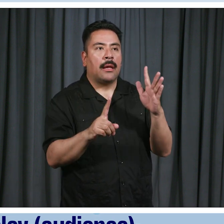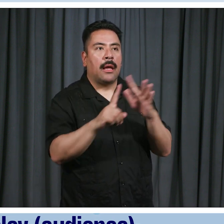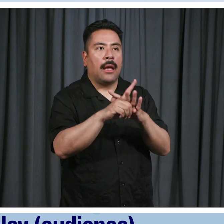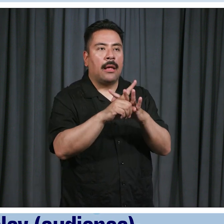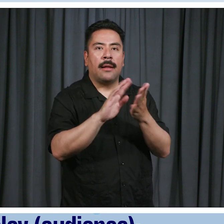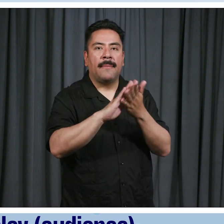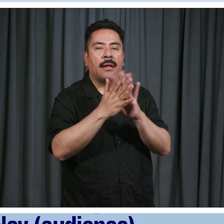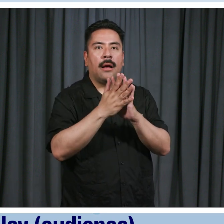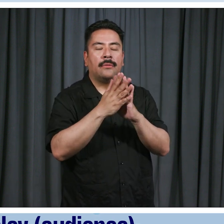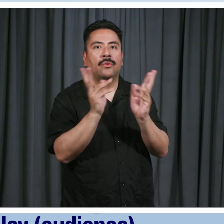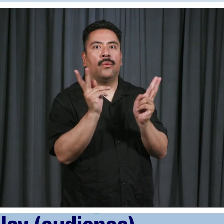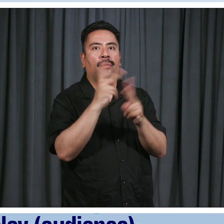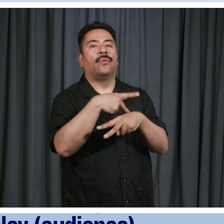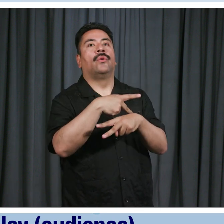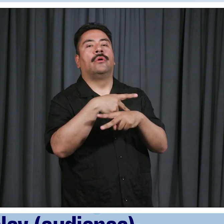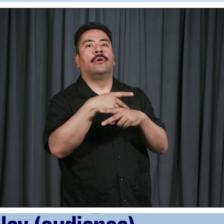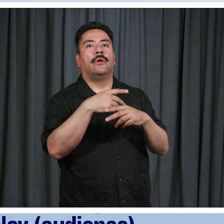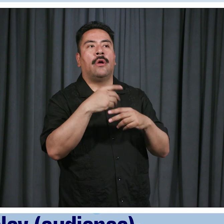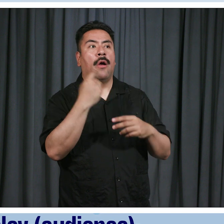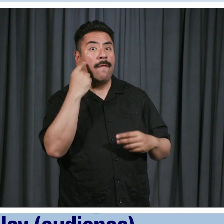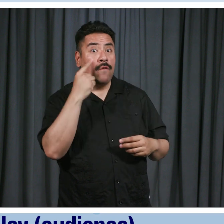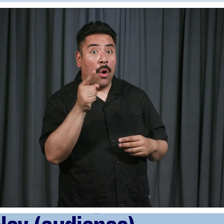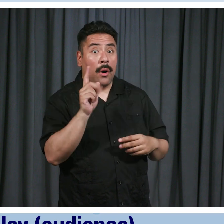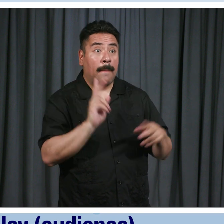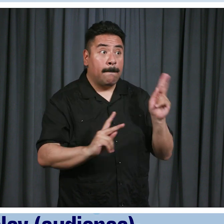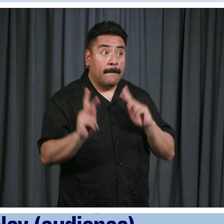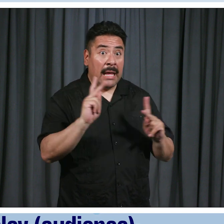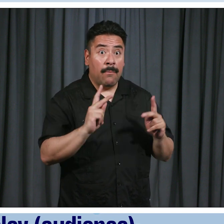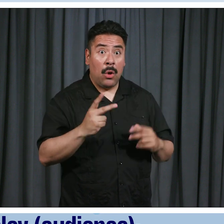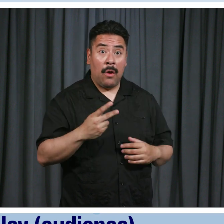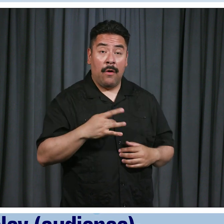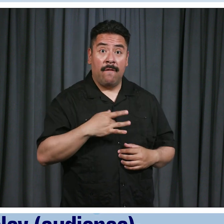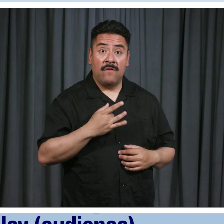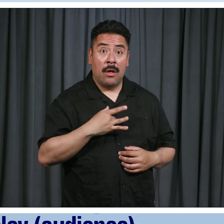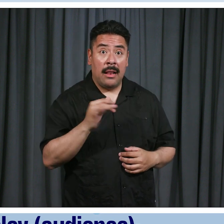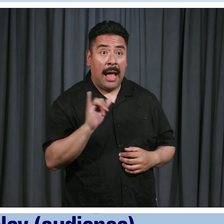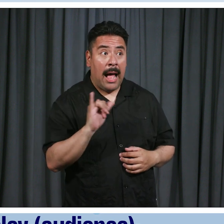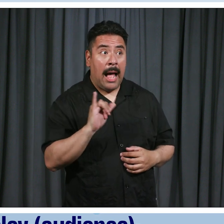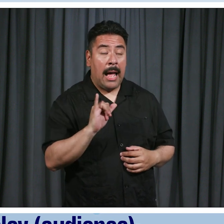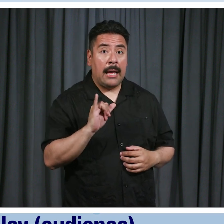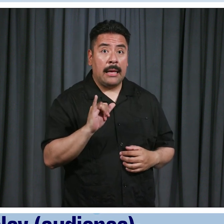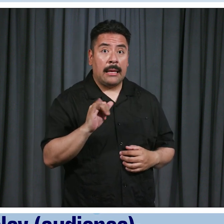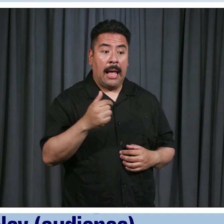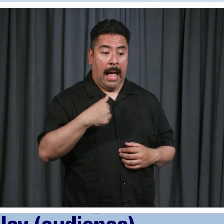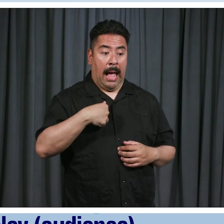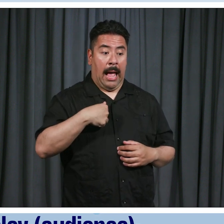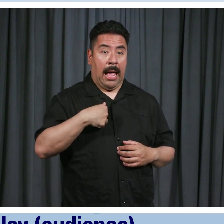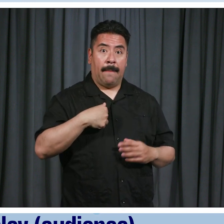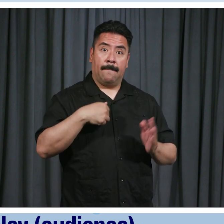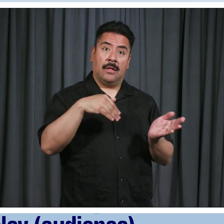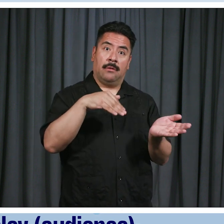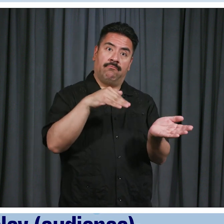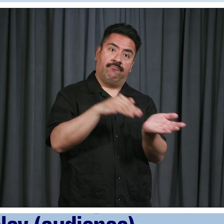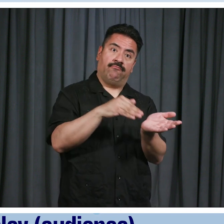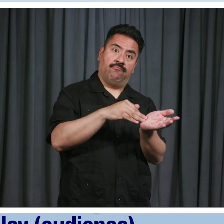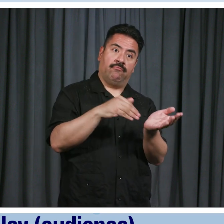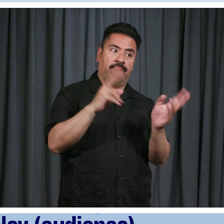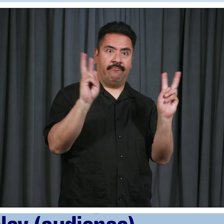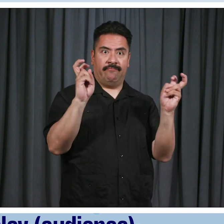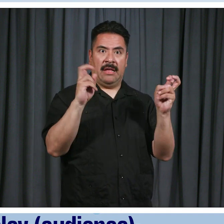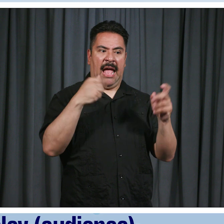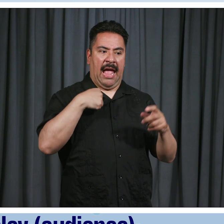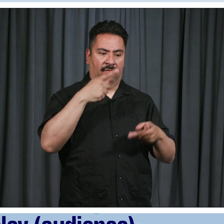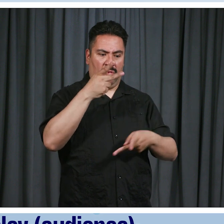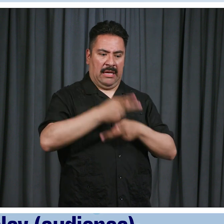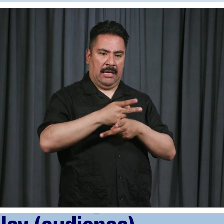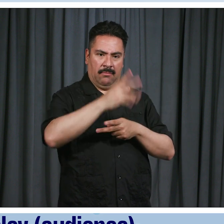whole thing. And so for people who feel like, you know, I'm the provider, I have to keep it together, I guess what